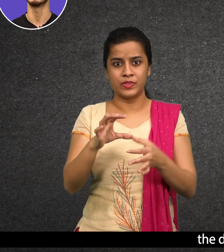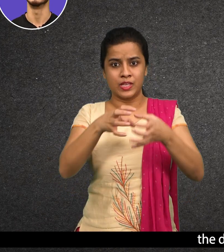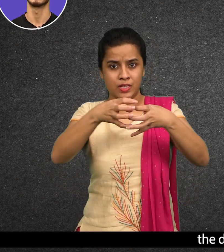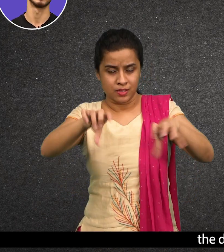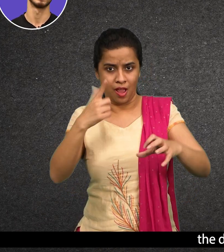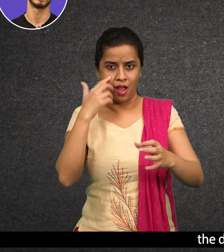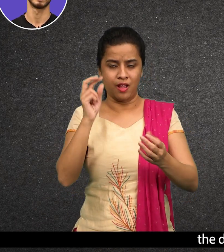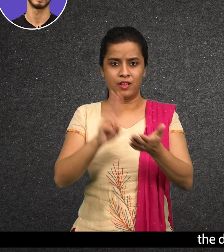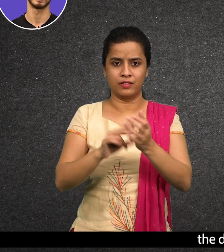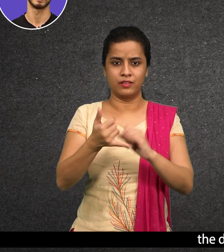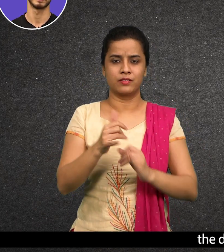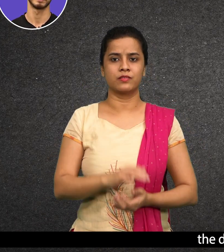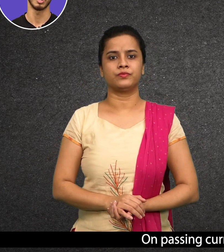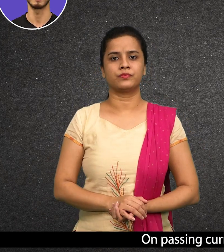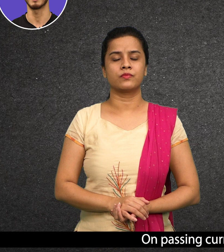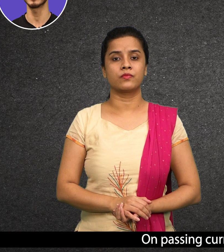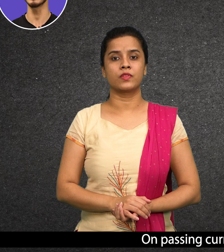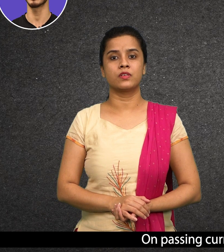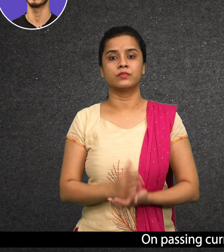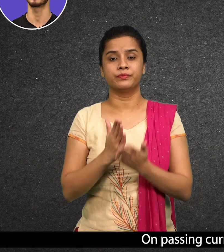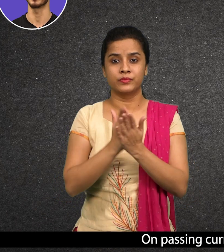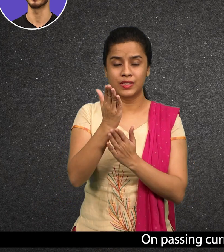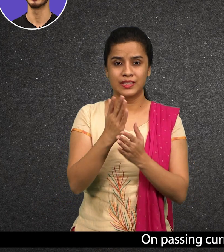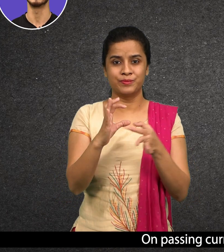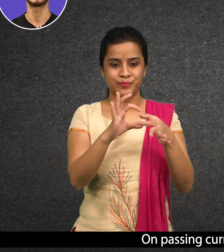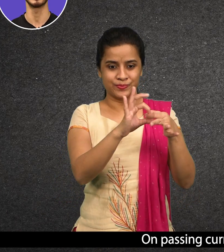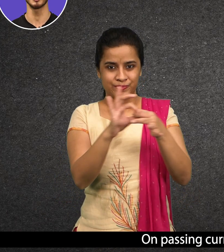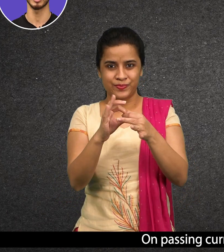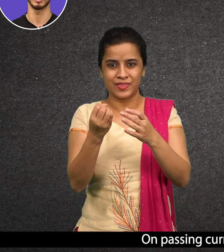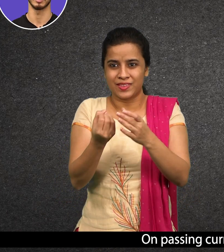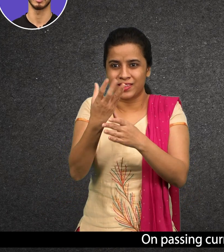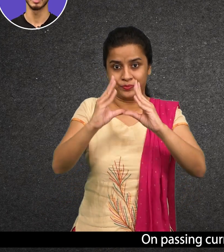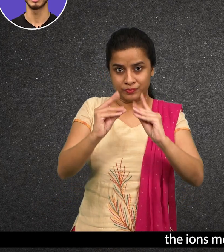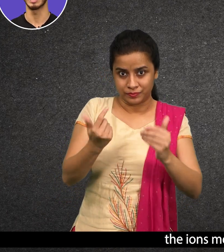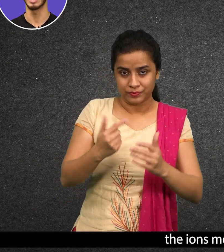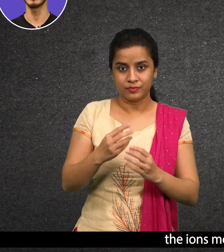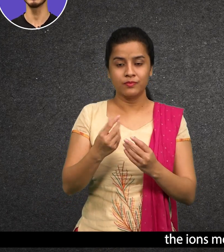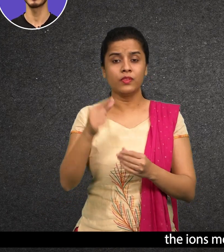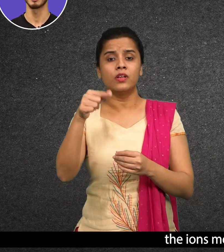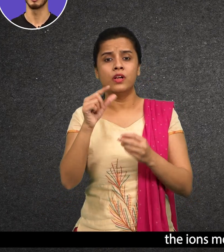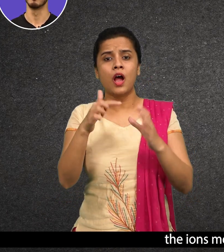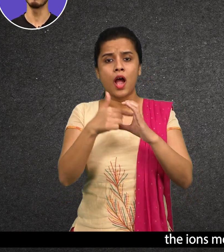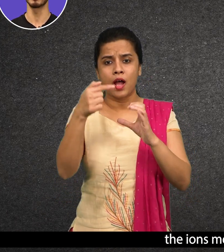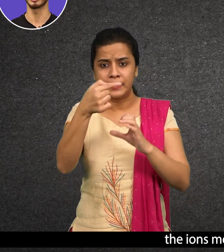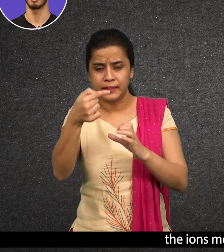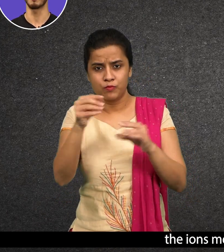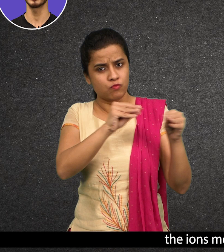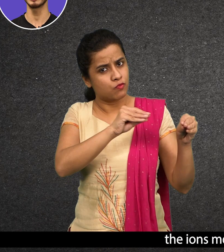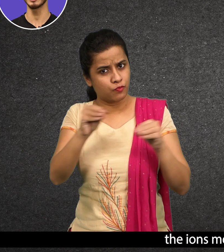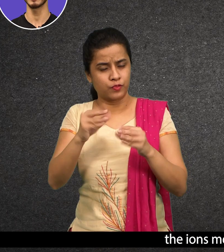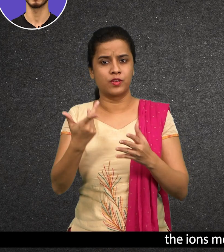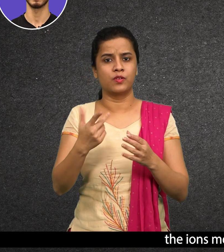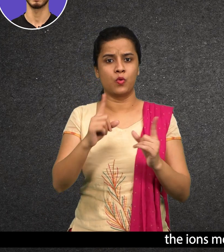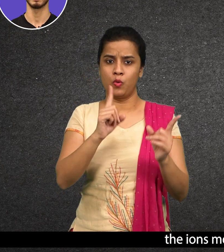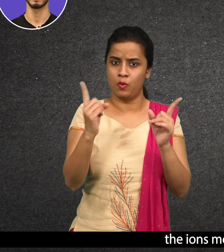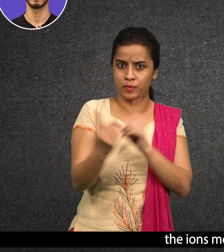dissociated ions. On passing current through the solution, the ions move to the